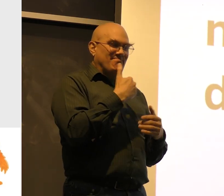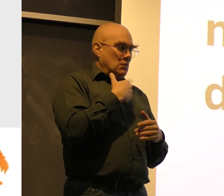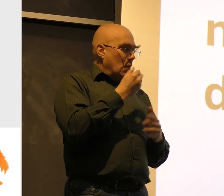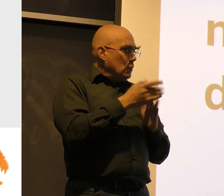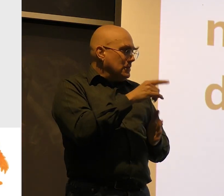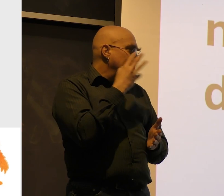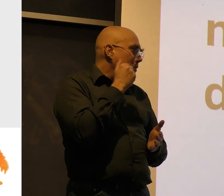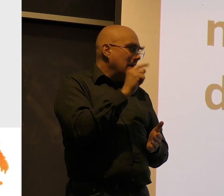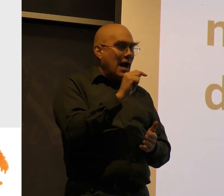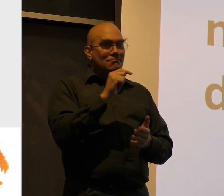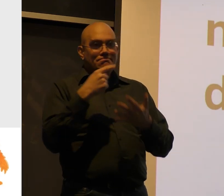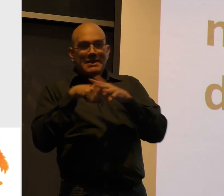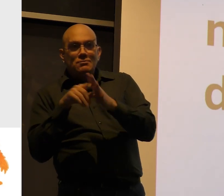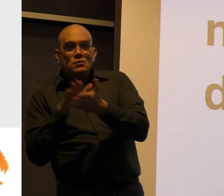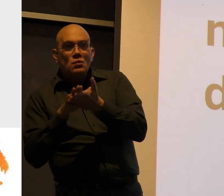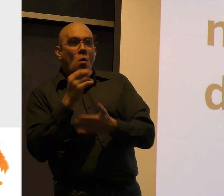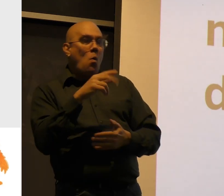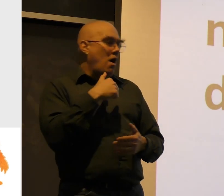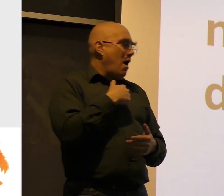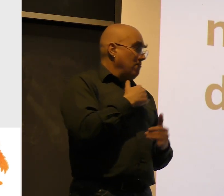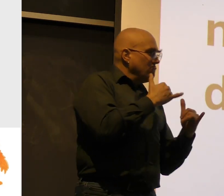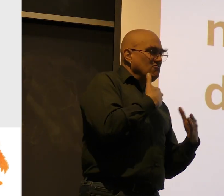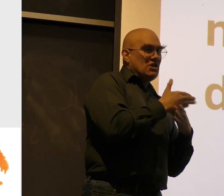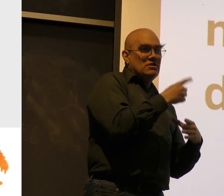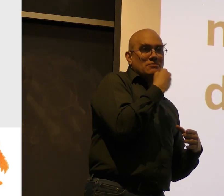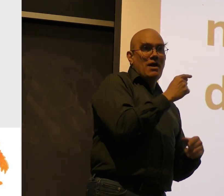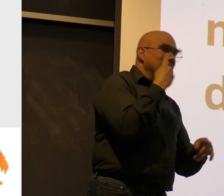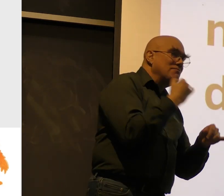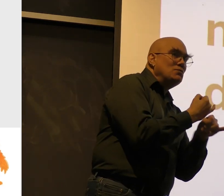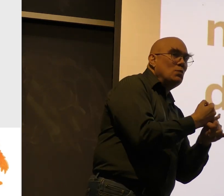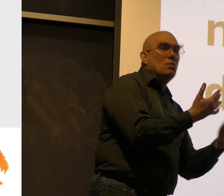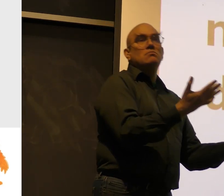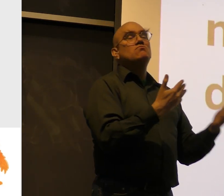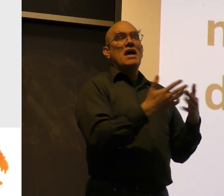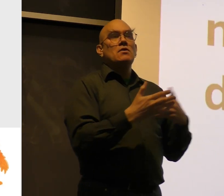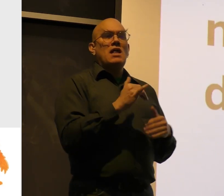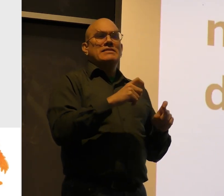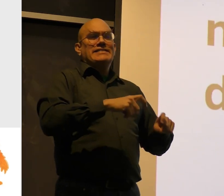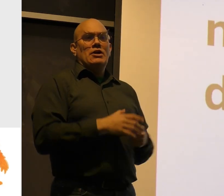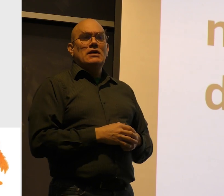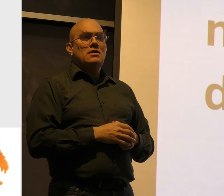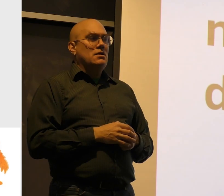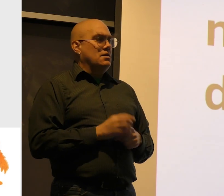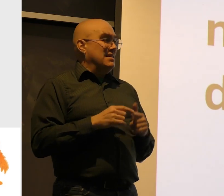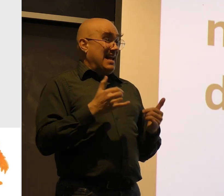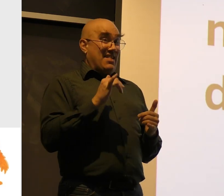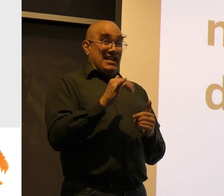having that shared experience, whether it was a mainstream setting or at a school for the deaf. Regardless, that was a necessity,